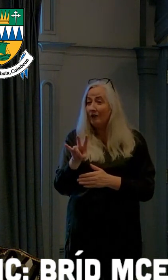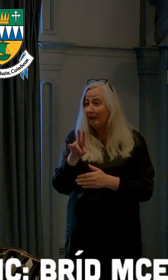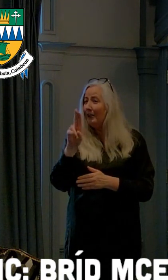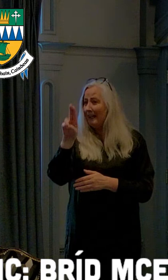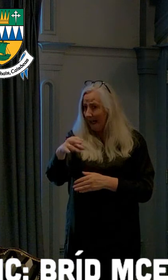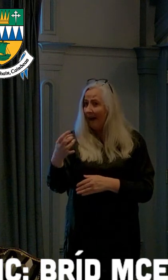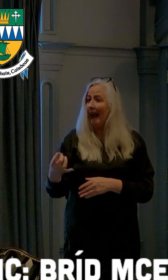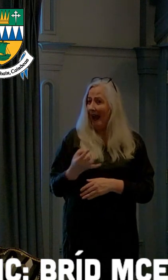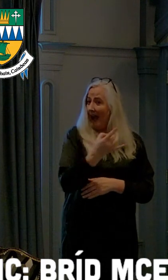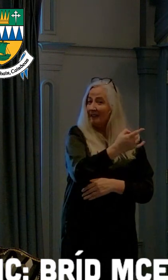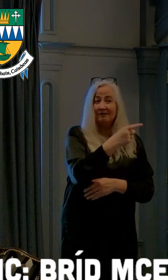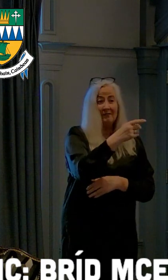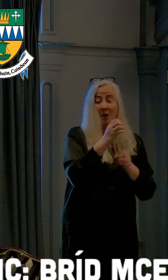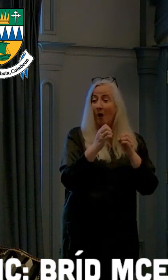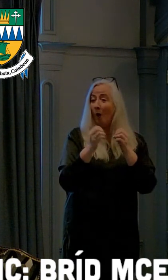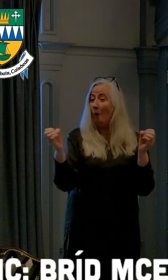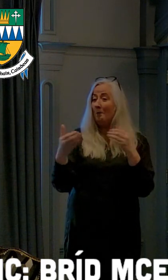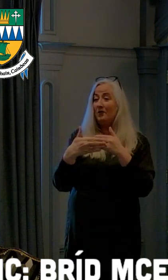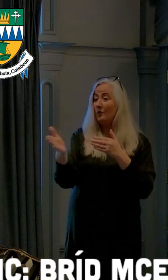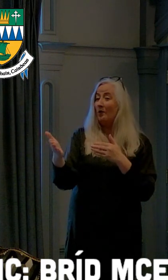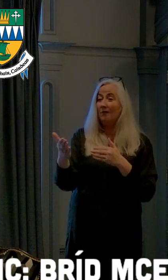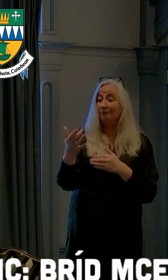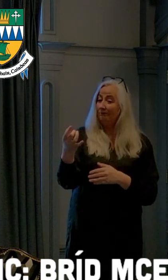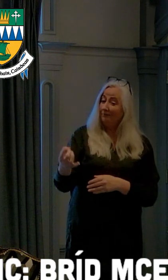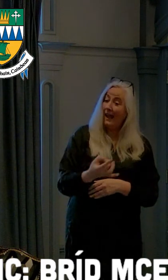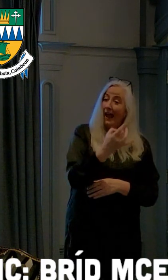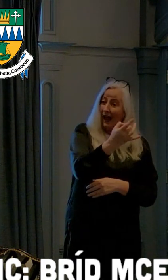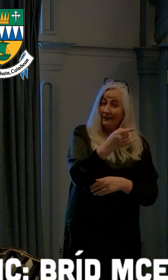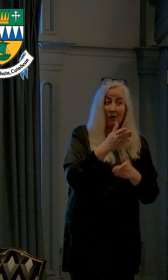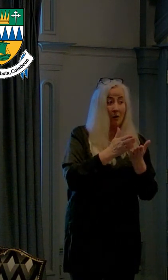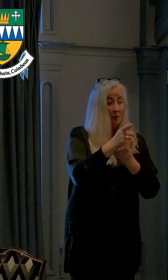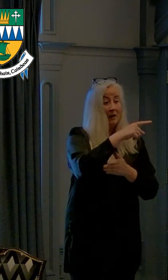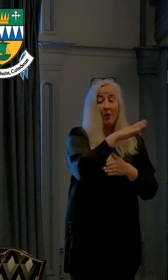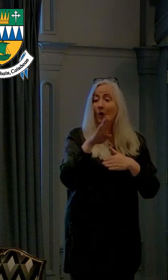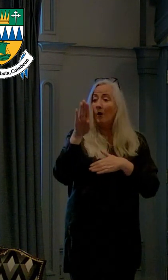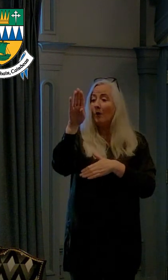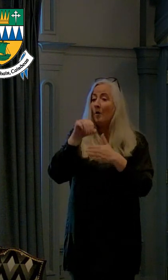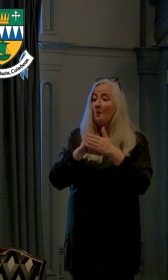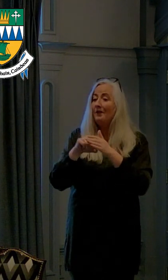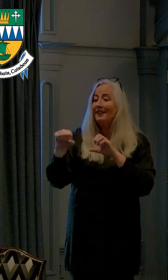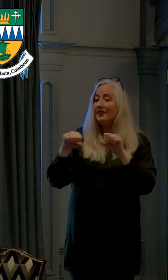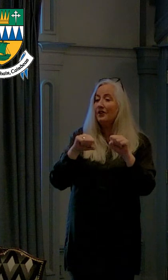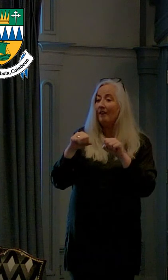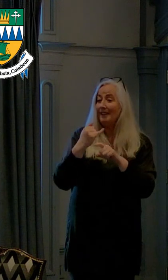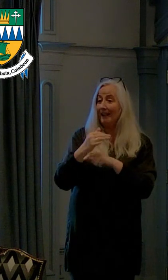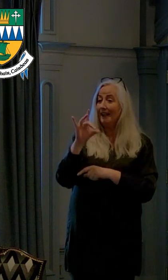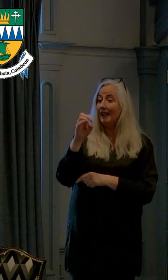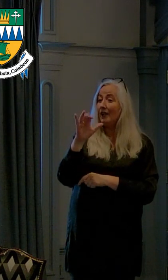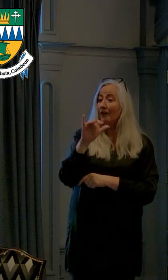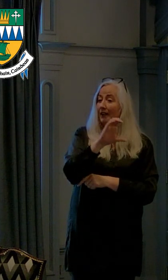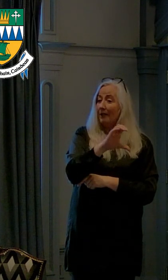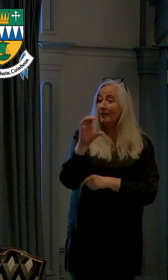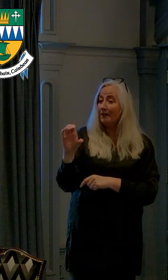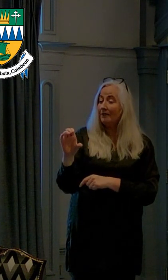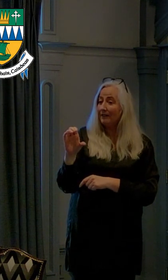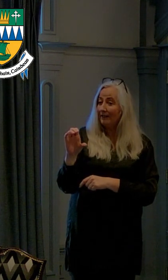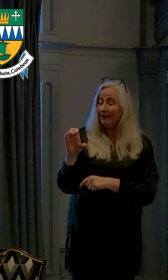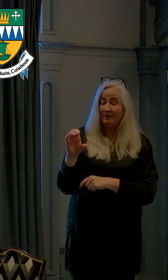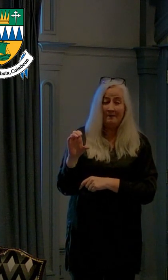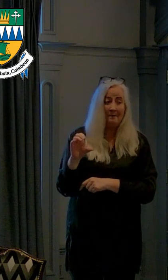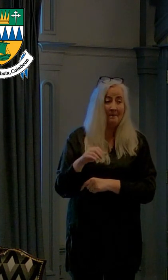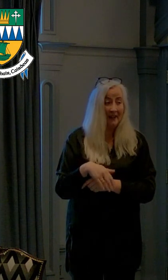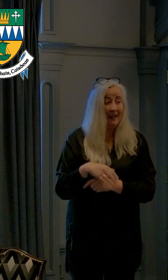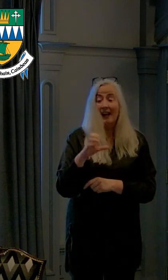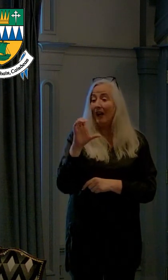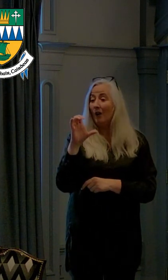ask. There's an open door in terms of engaging with the Corporate Services Department in Kerry County Council, and I'm sure, Christy,